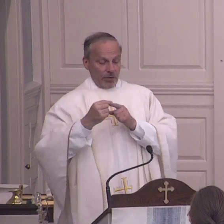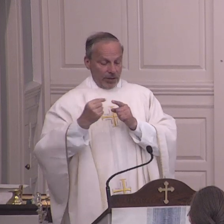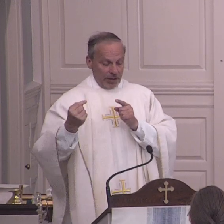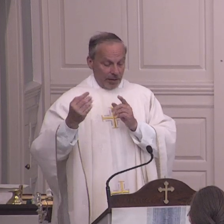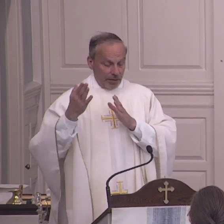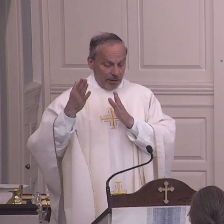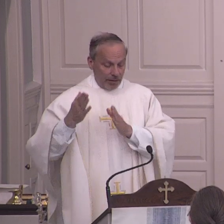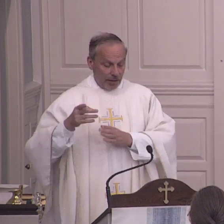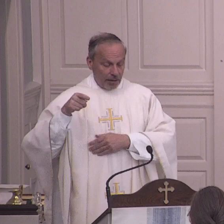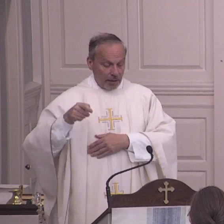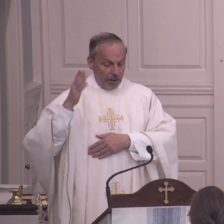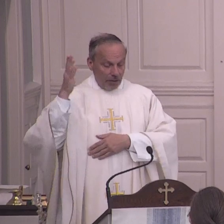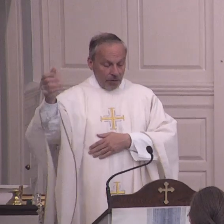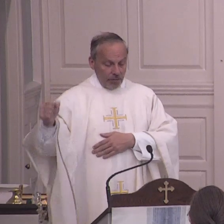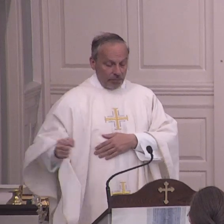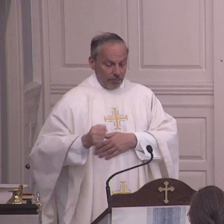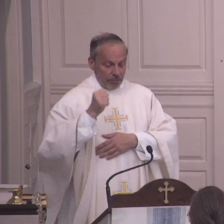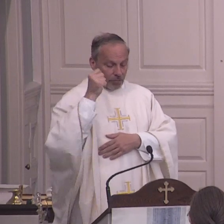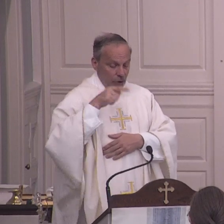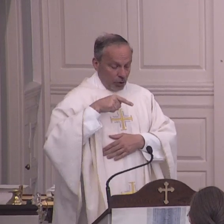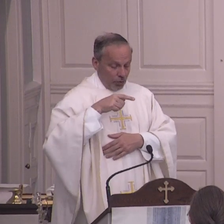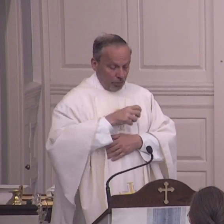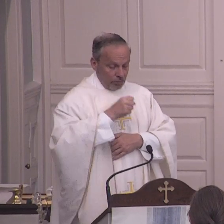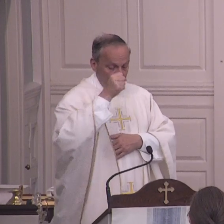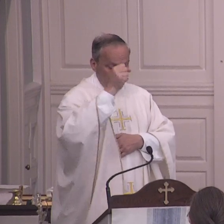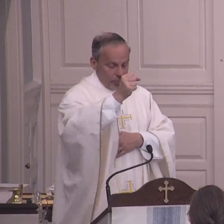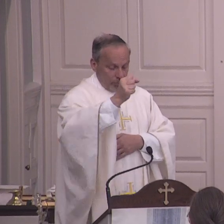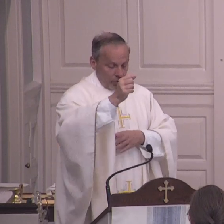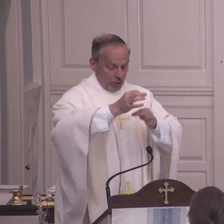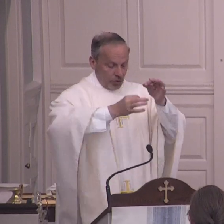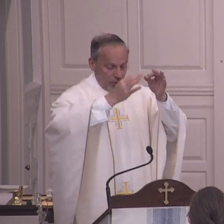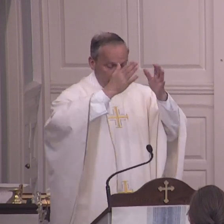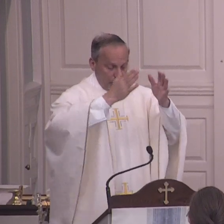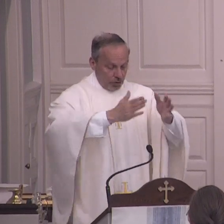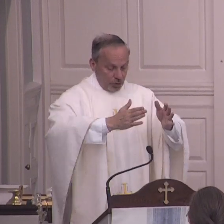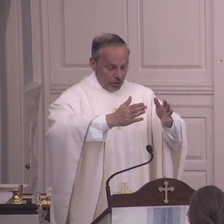Otherwise, your opponent will hand you over to the judge,